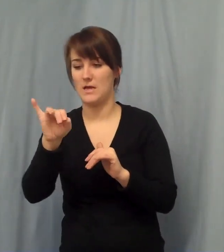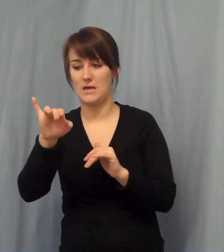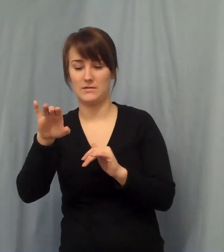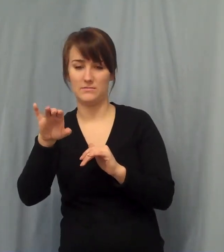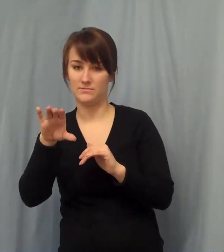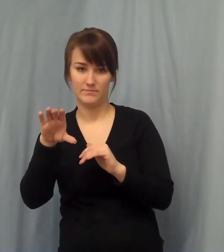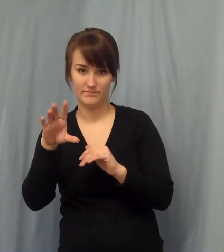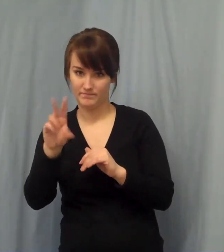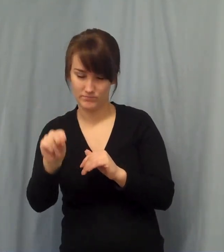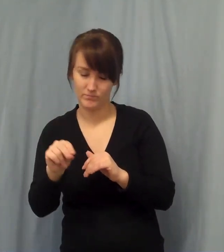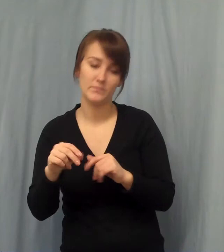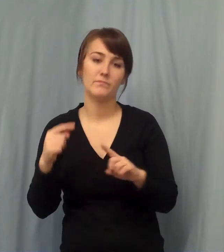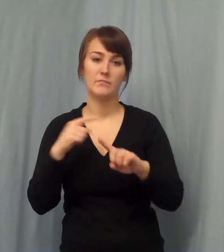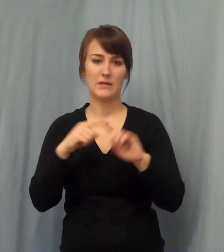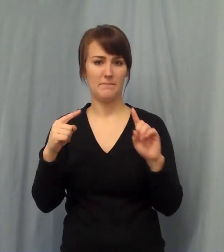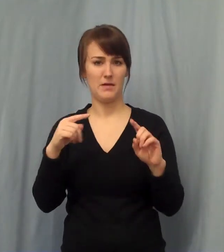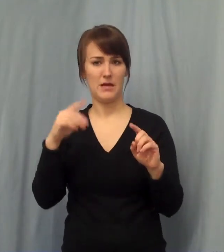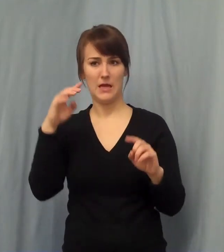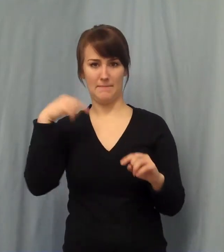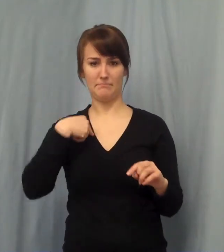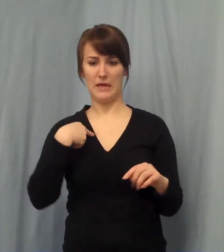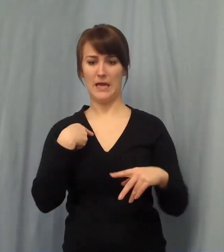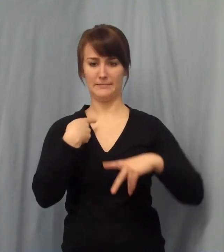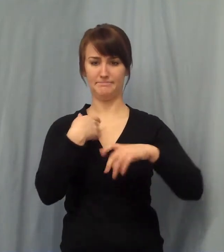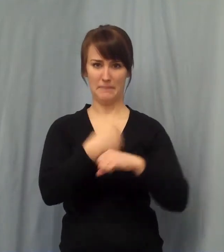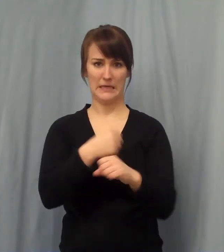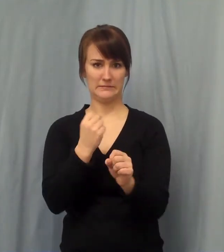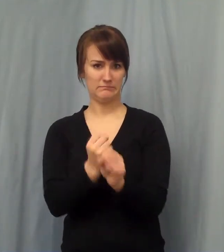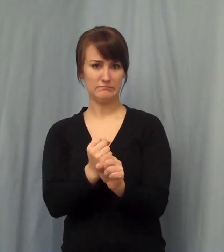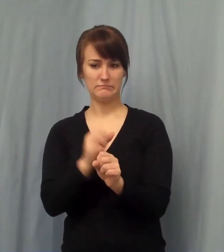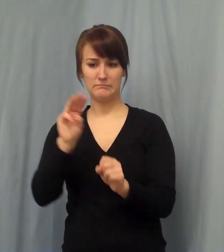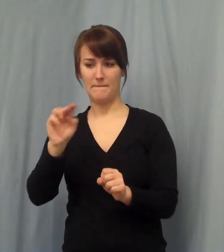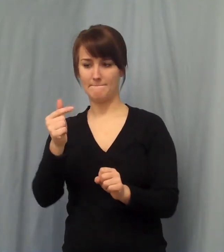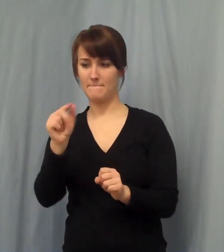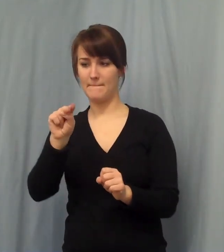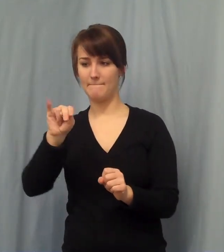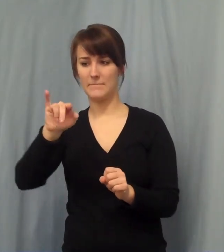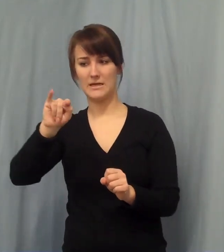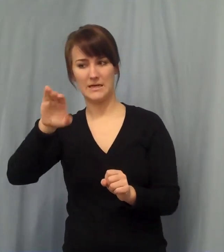creating the magnetic field like what you have in the book? Yeah, that's right.